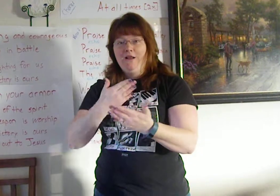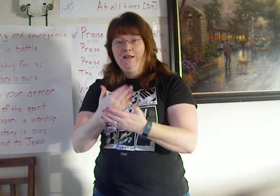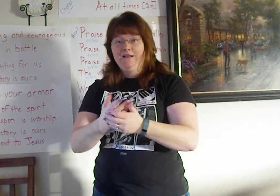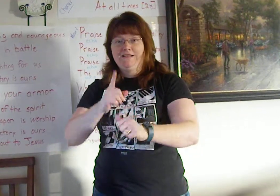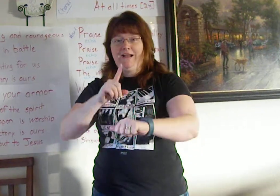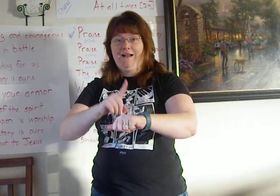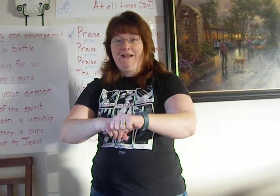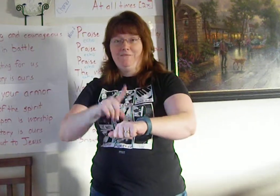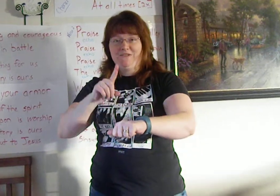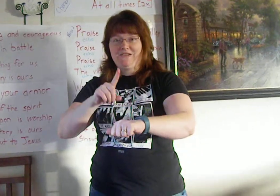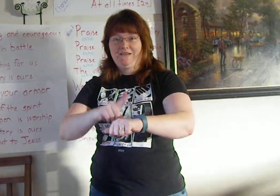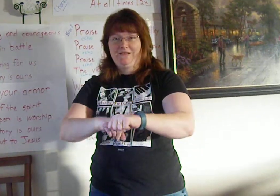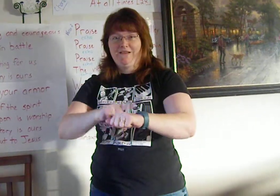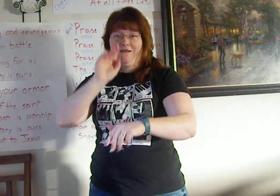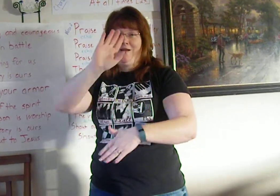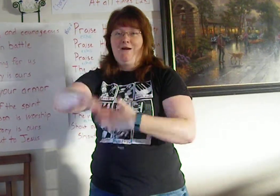All times,